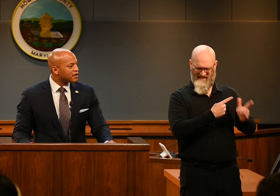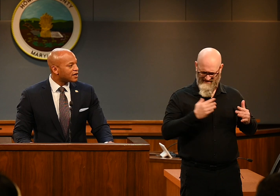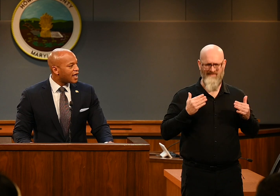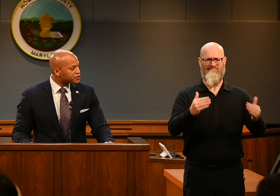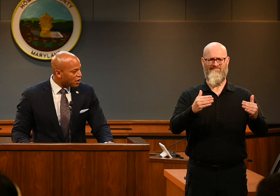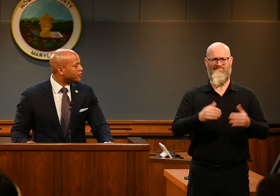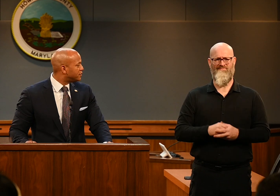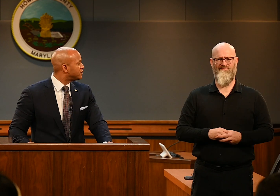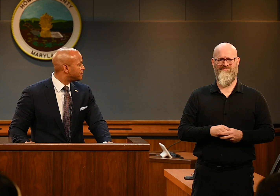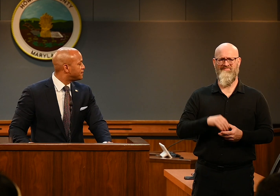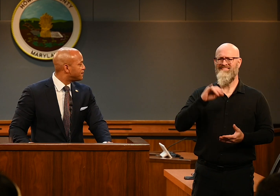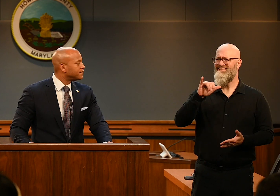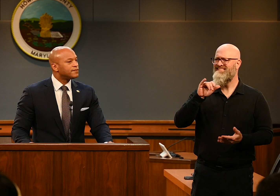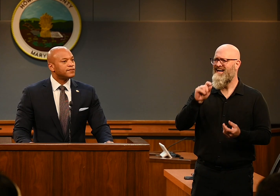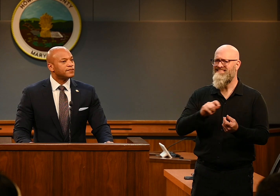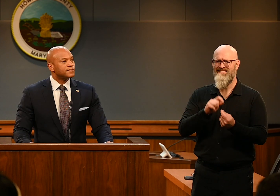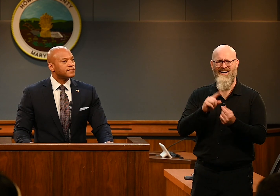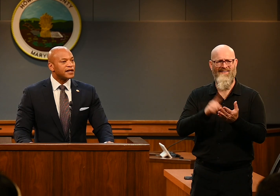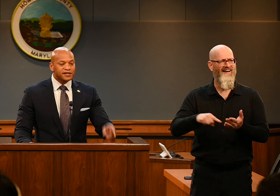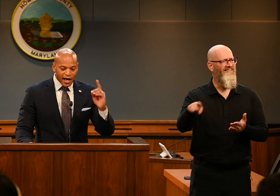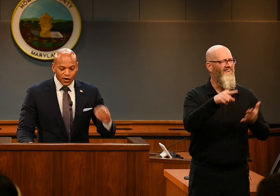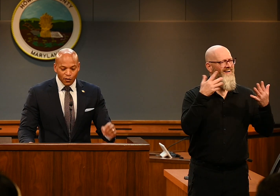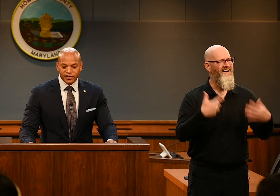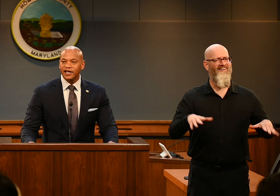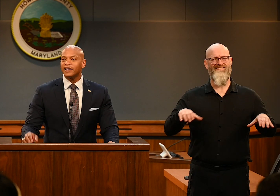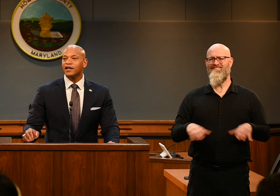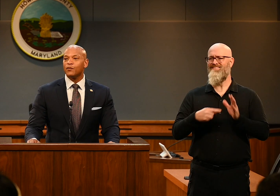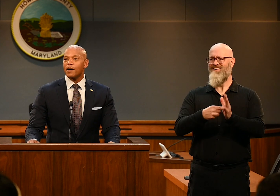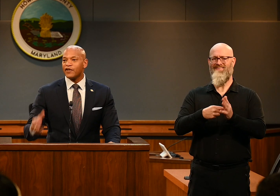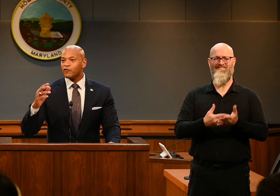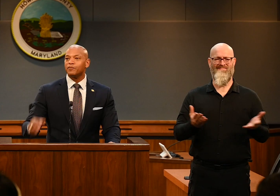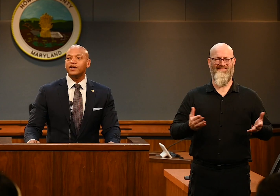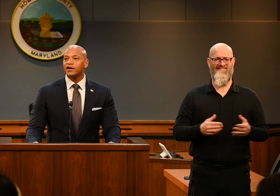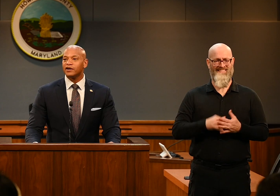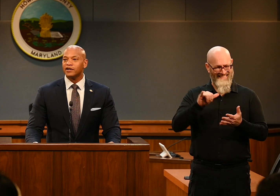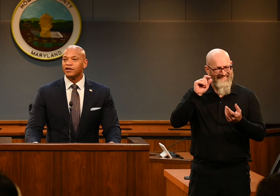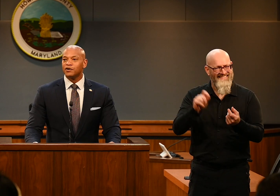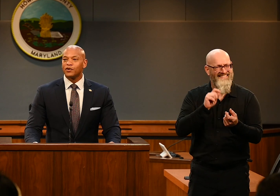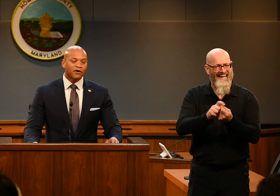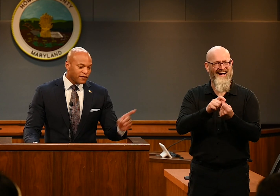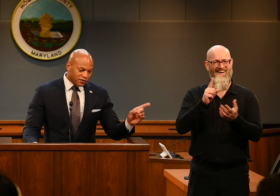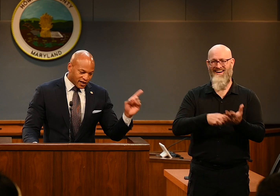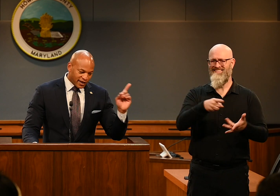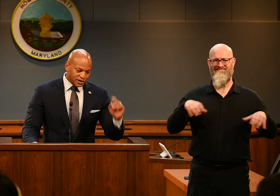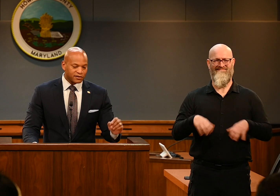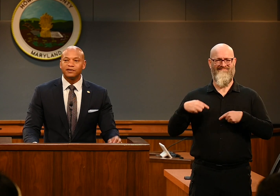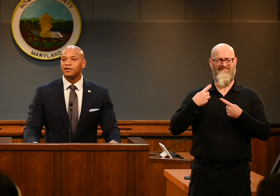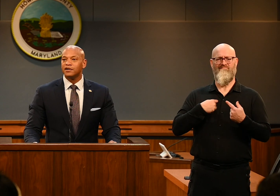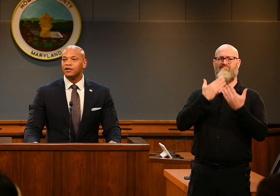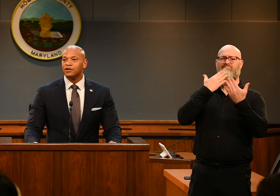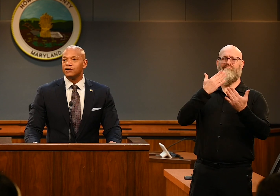all have shown. That's exactly what we're seeing, and why I'm thankful to be here with our federal